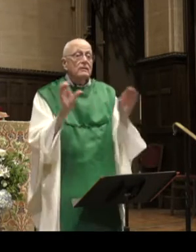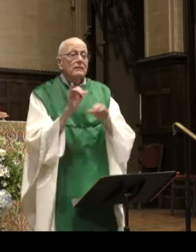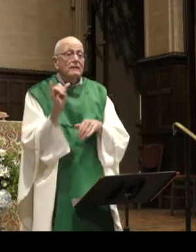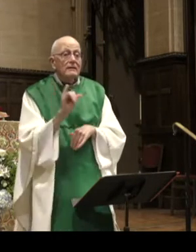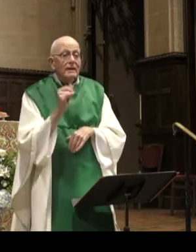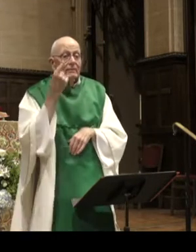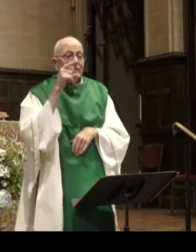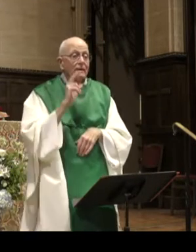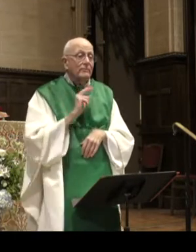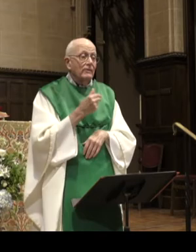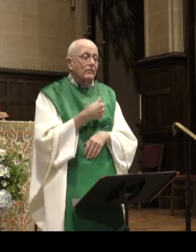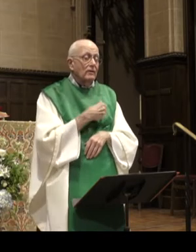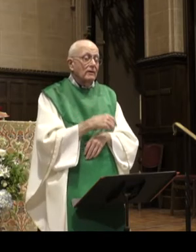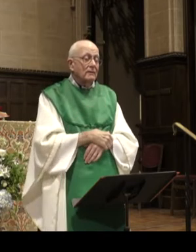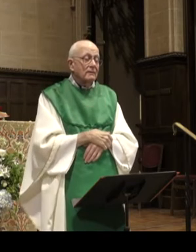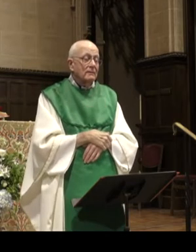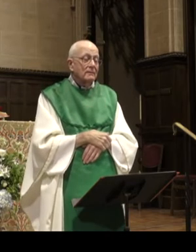Jesus did the same thing for us.